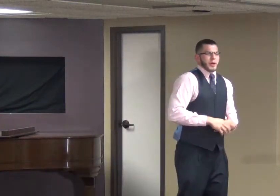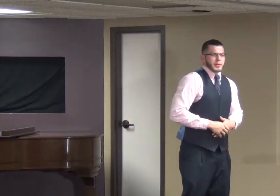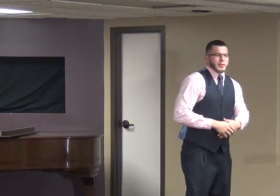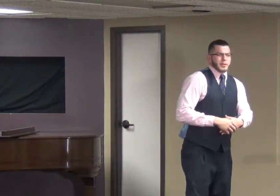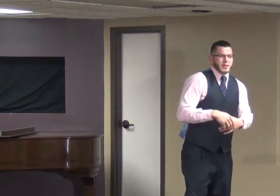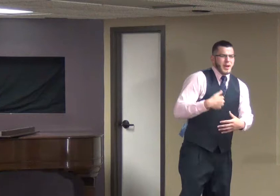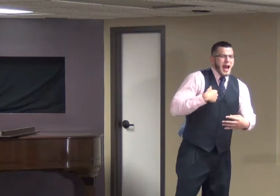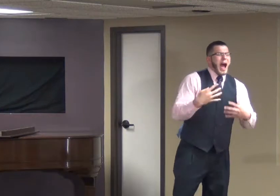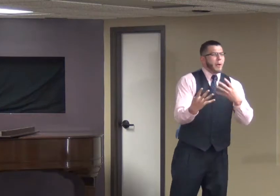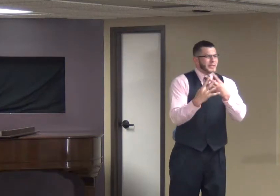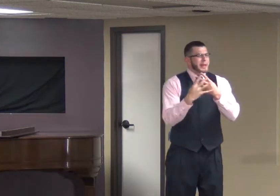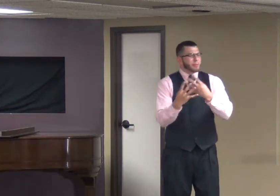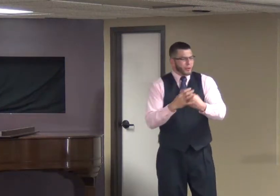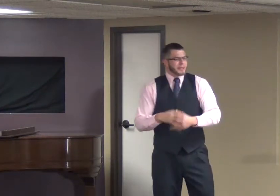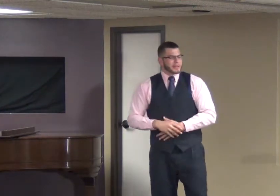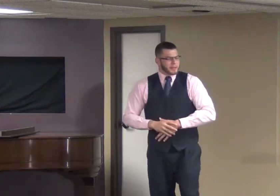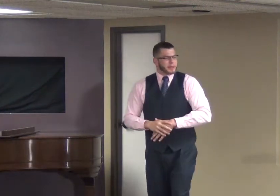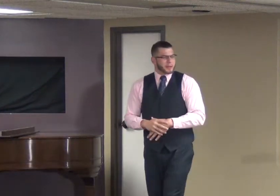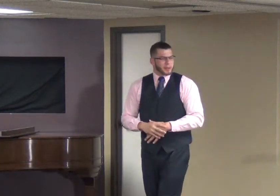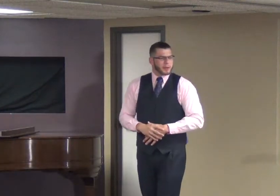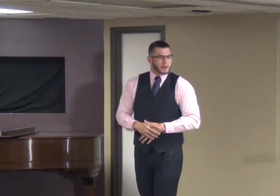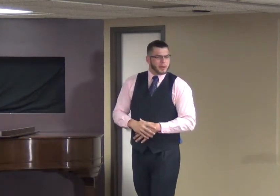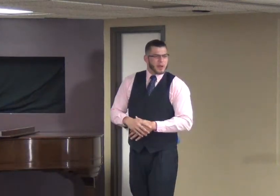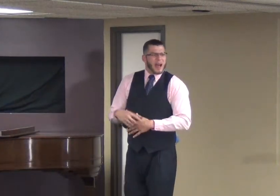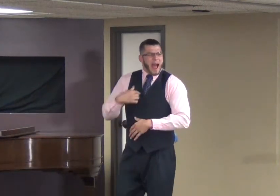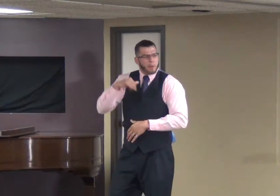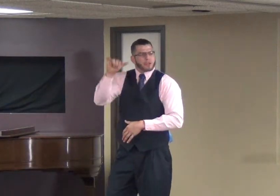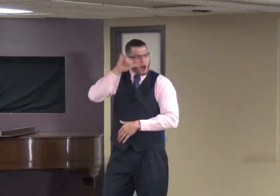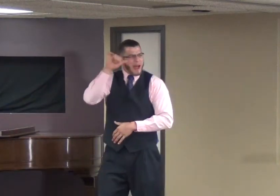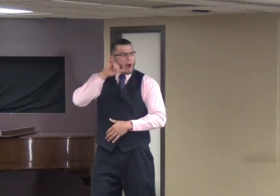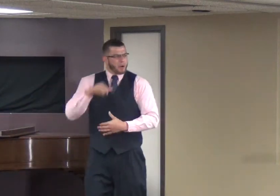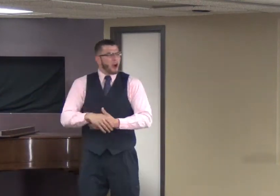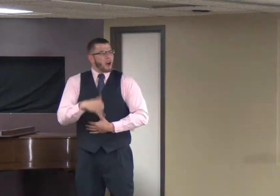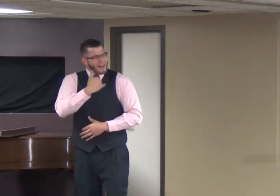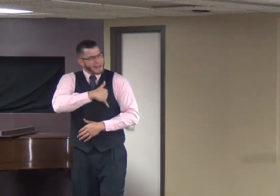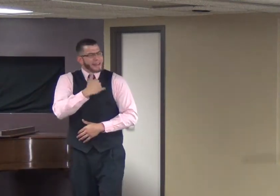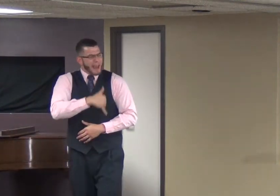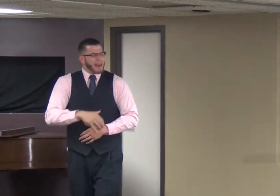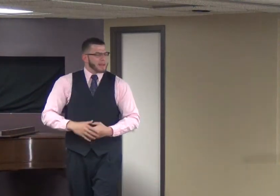drugs. I was in prisons. I was on alcohol, in gangs.